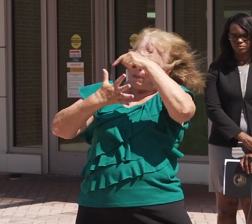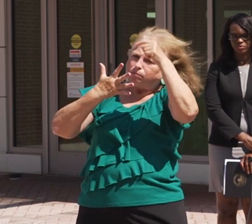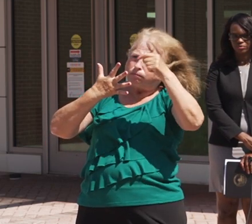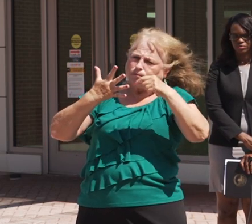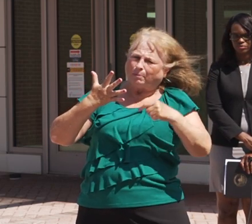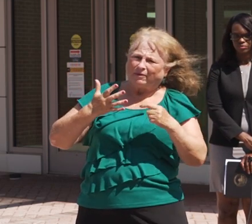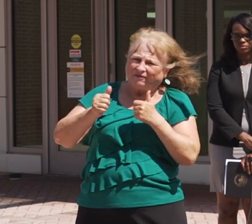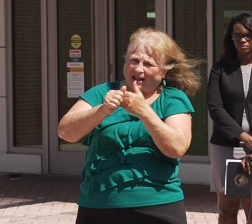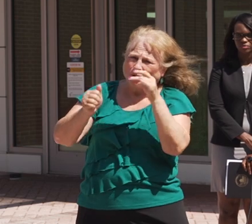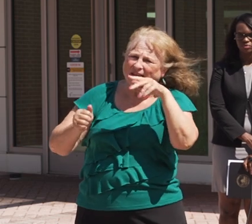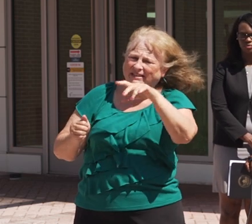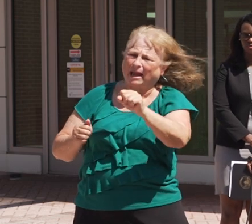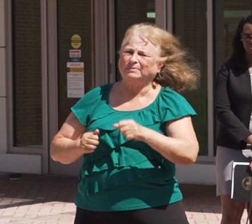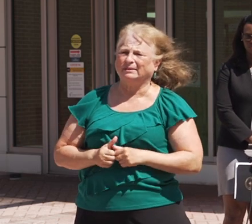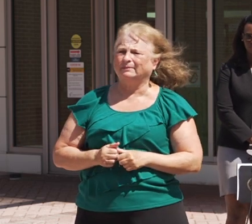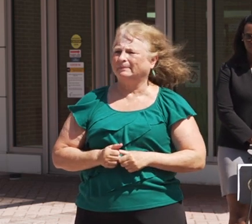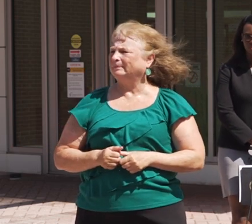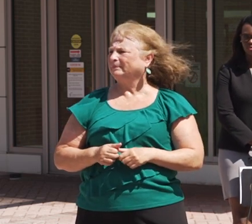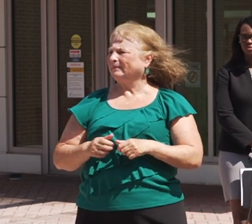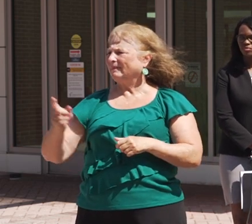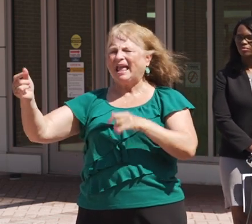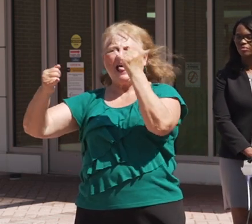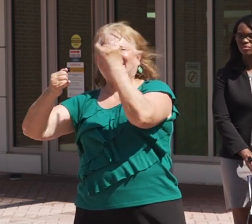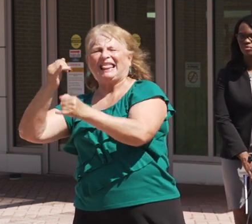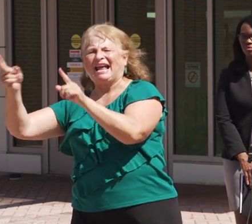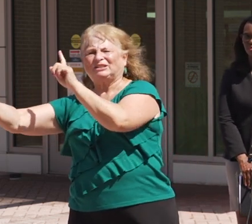same standard for everyone.